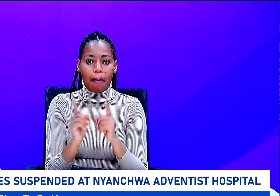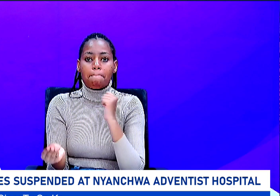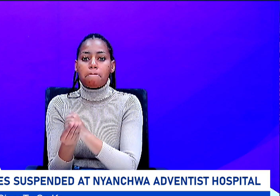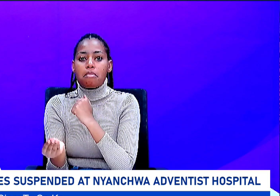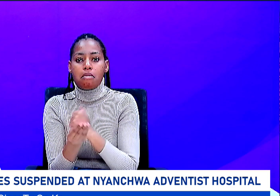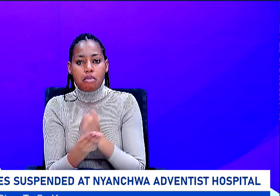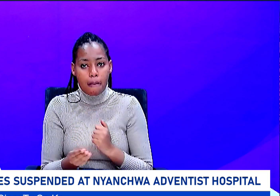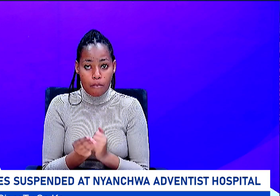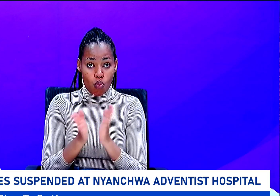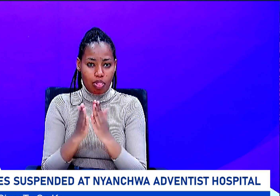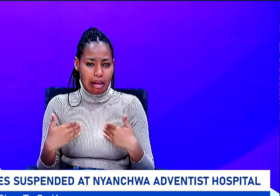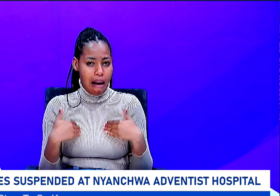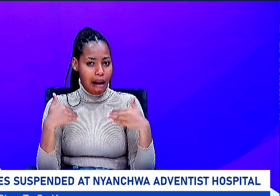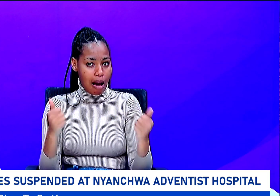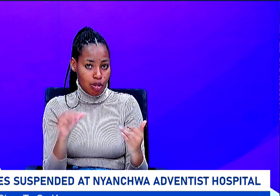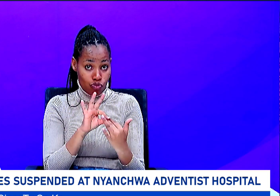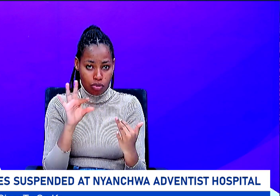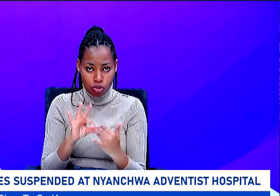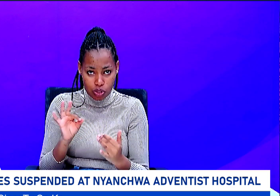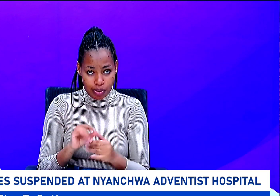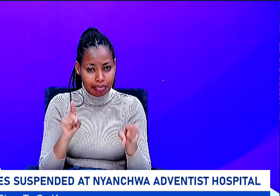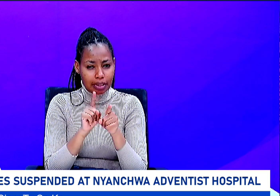bribery within the health sector.